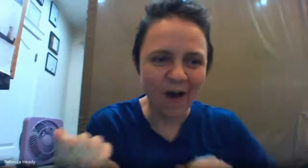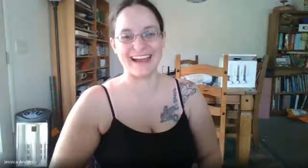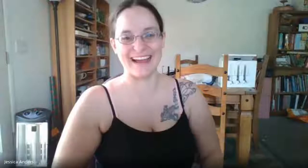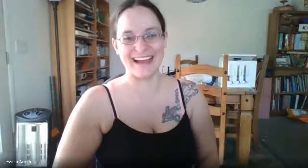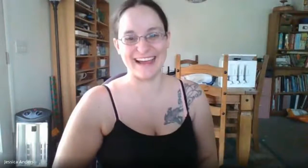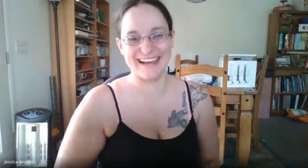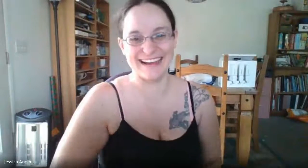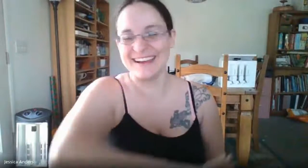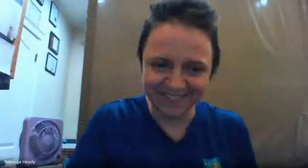All of y'all.